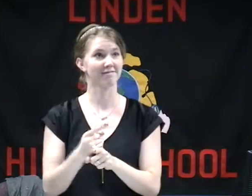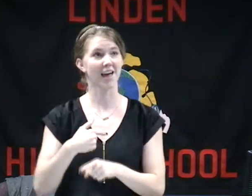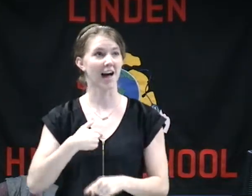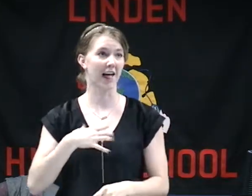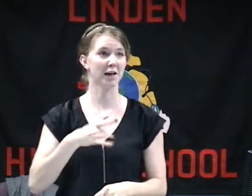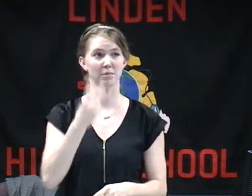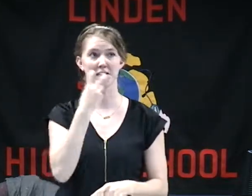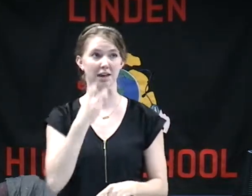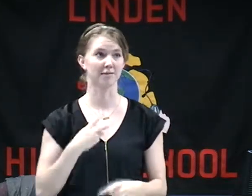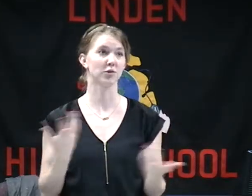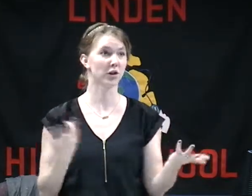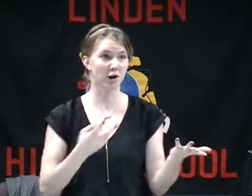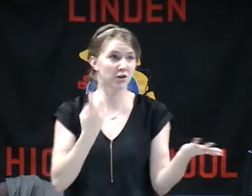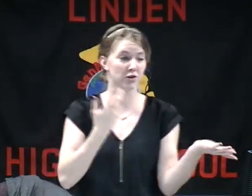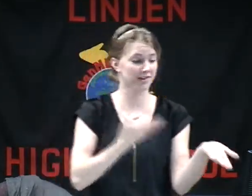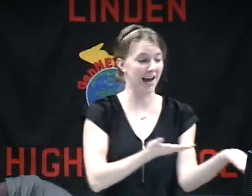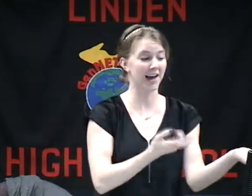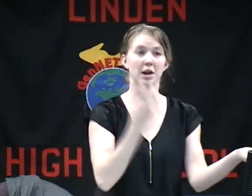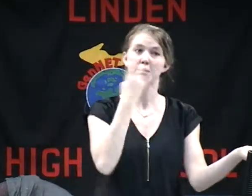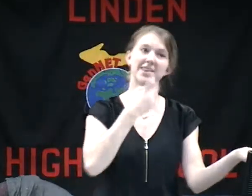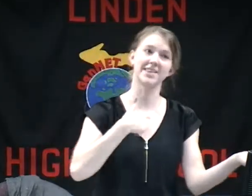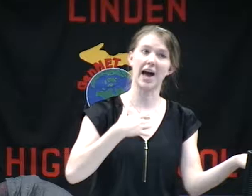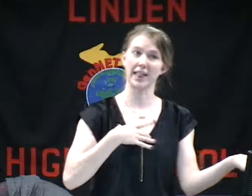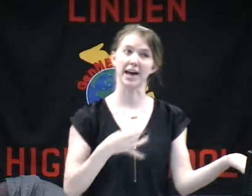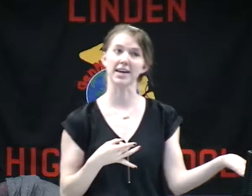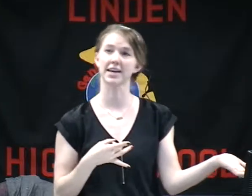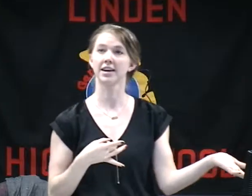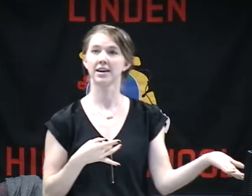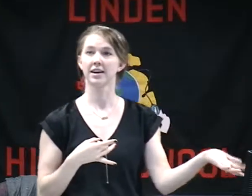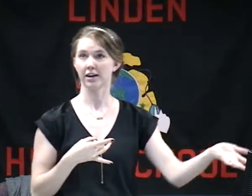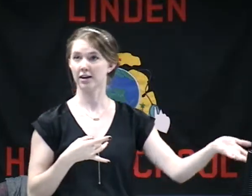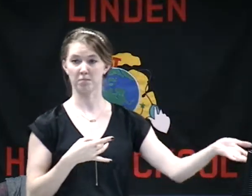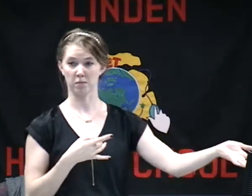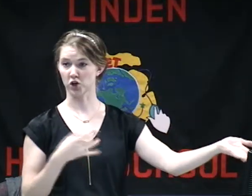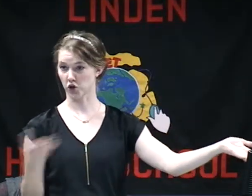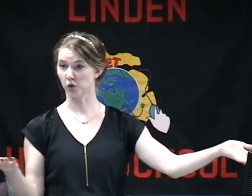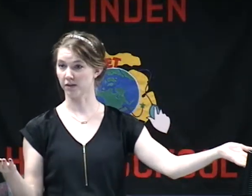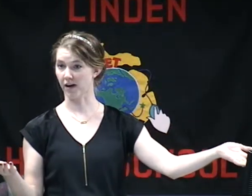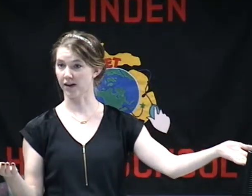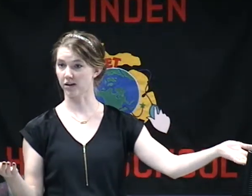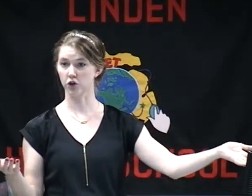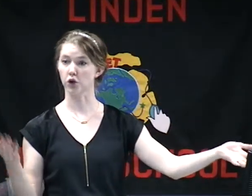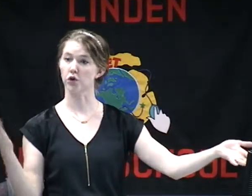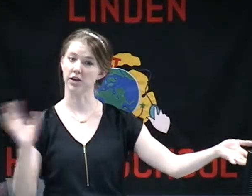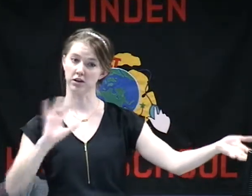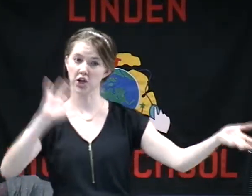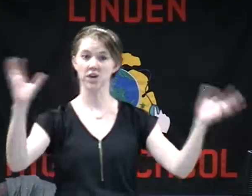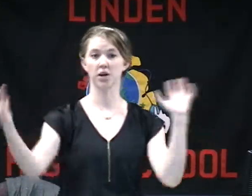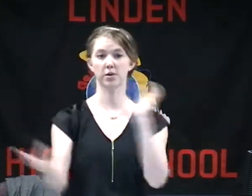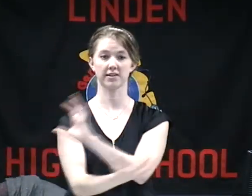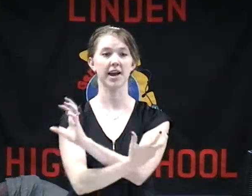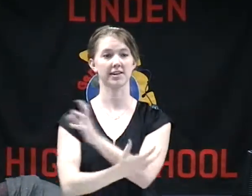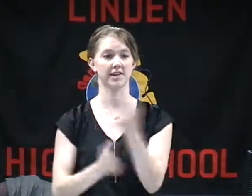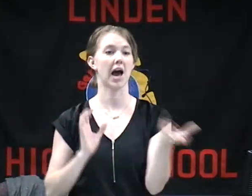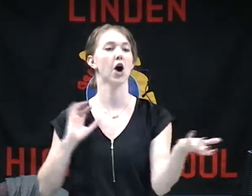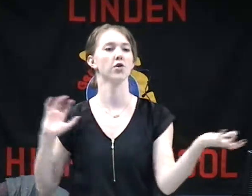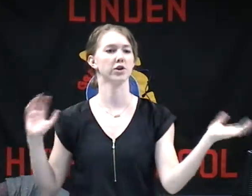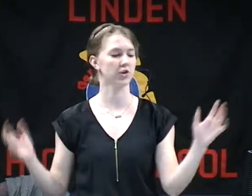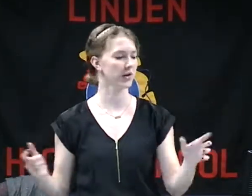Yeah, I like pizza. You can also just sign pizza I like, which is totally fine. So you can change up your sentence and how you're doing